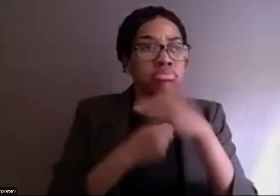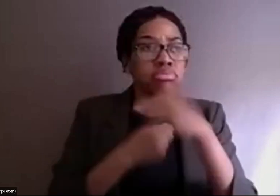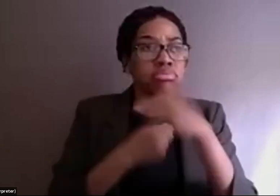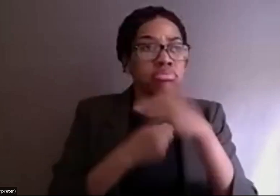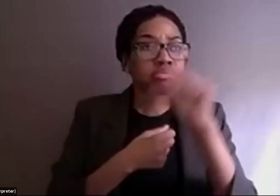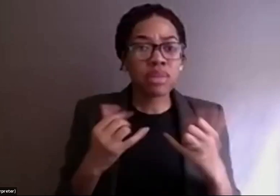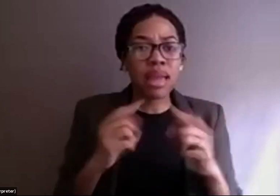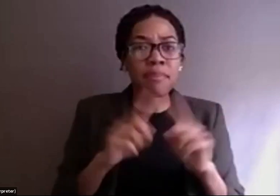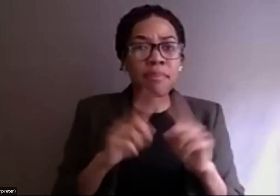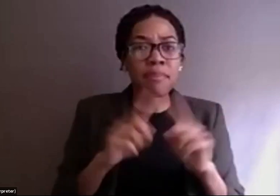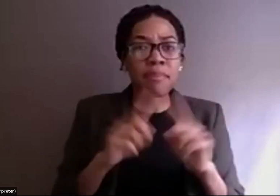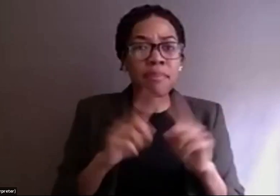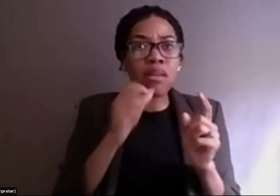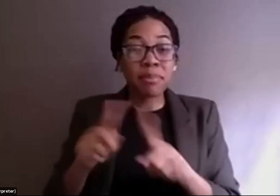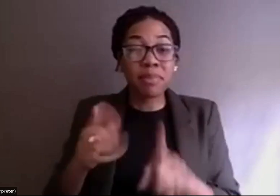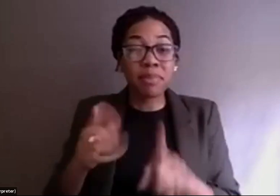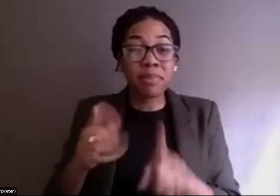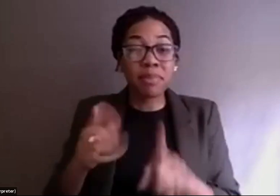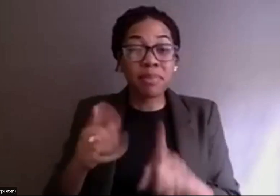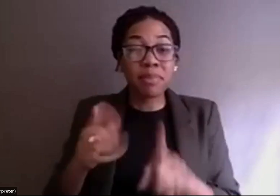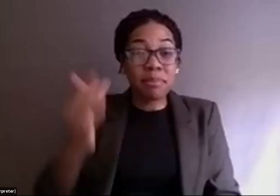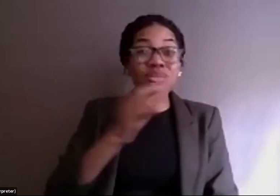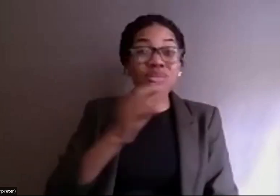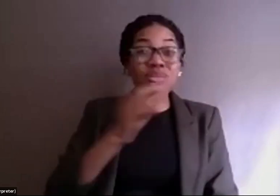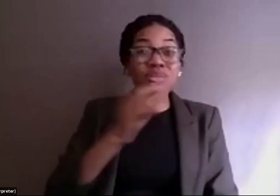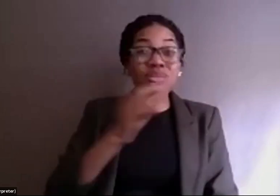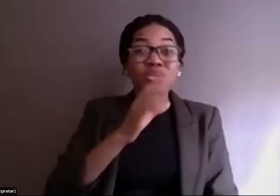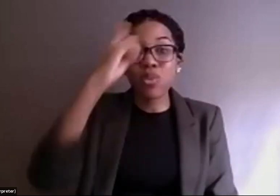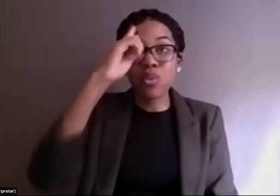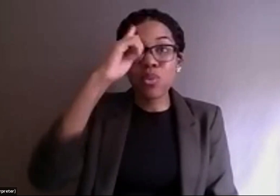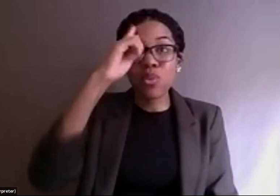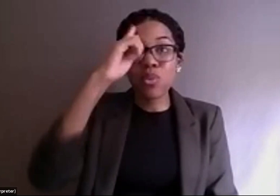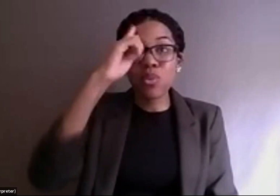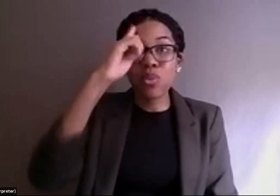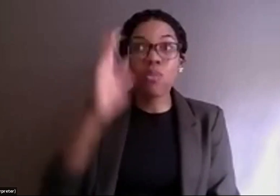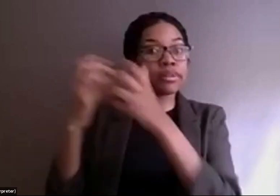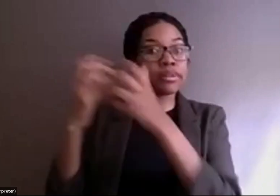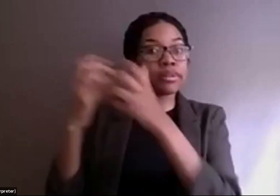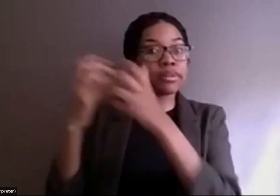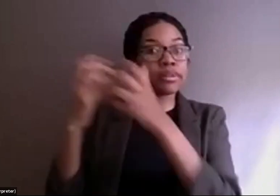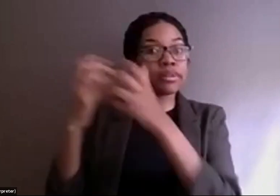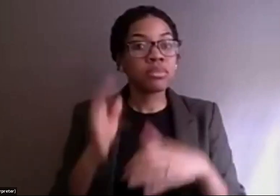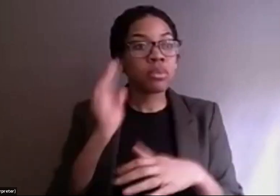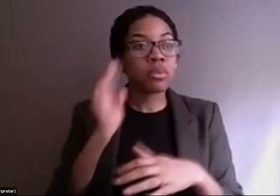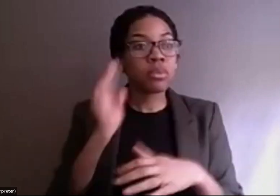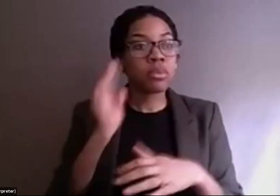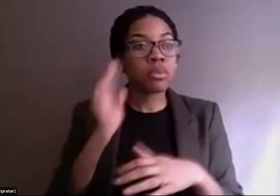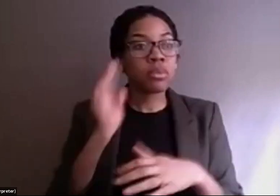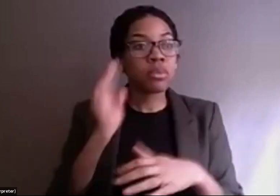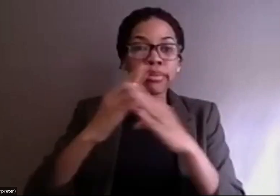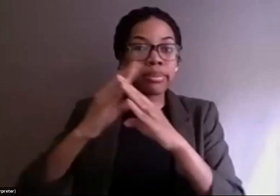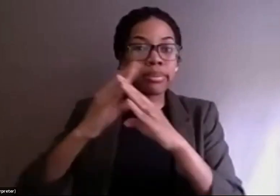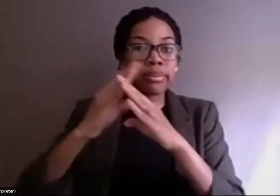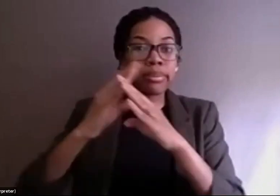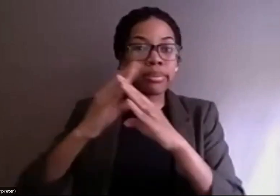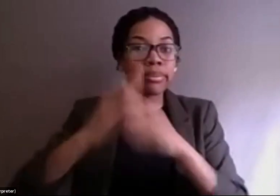work. Nobody knew Montgomery was going to really work and they were going to be able to break the back of the bus